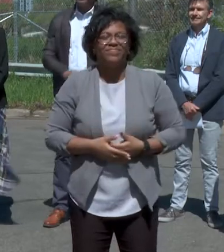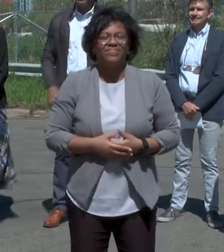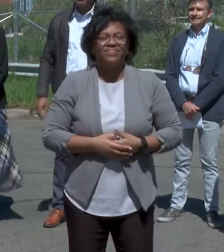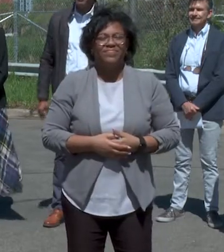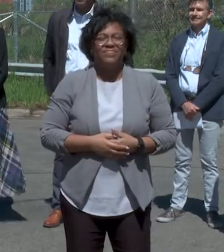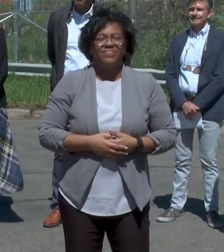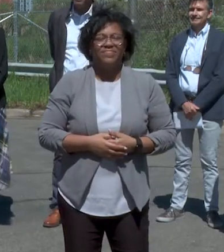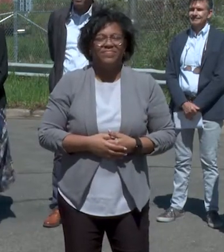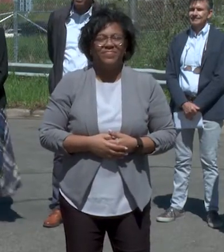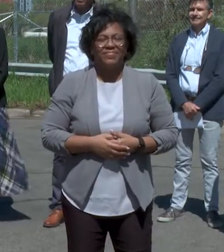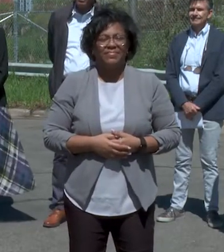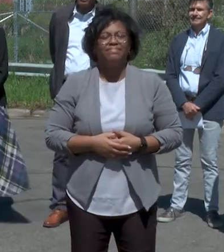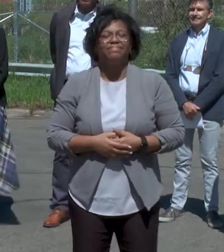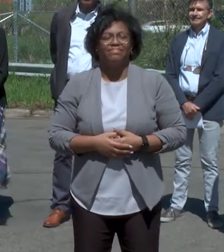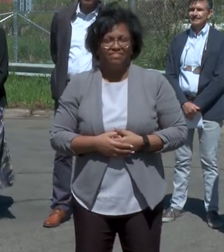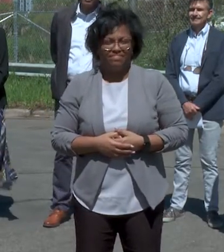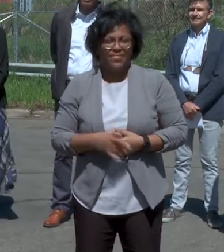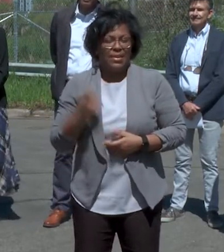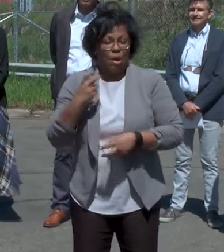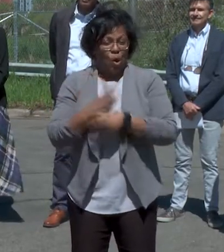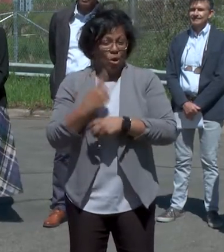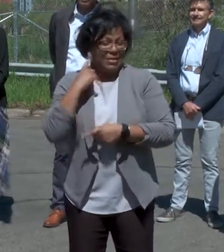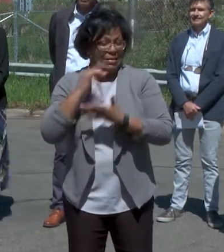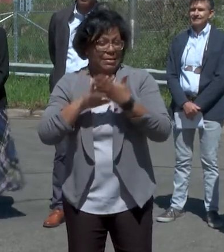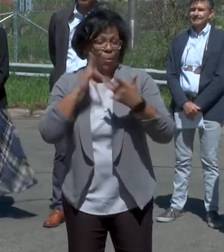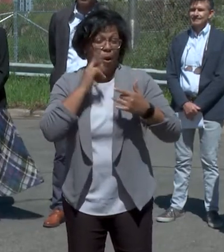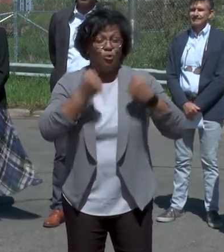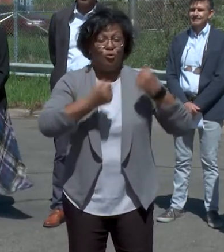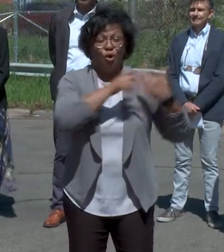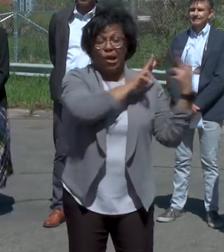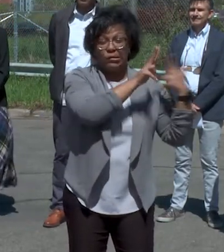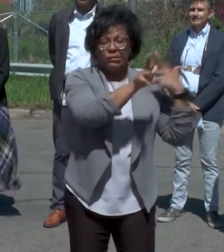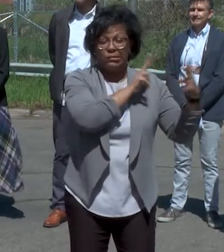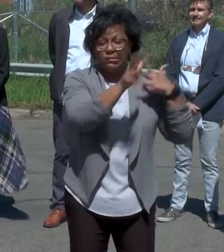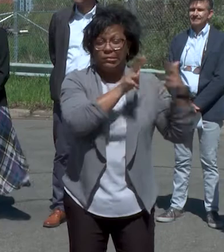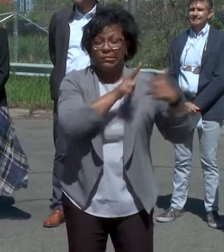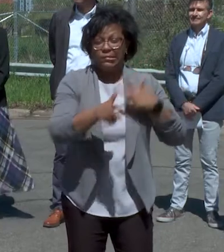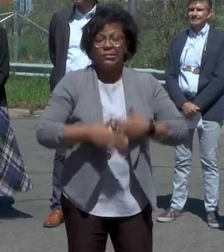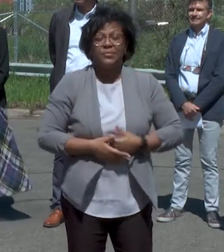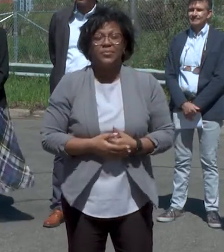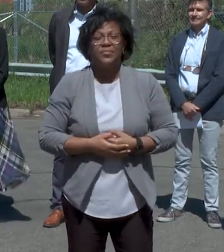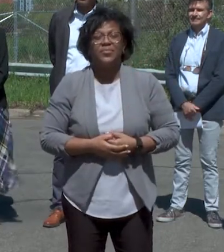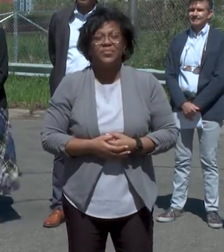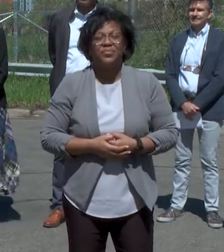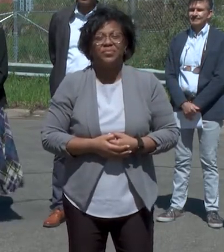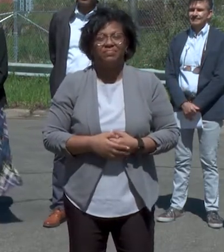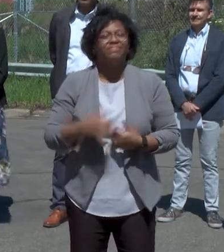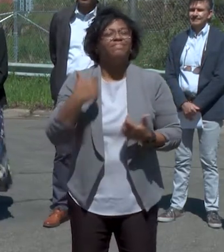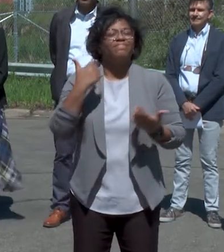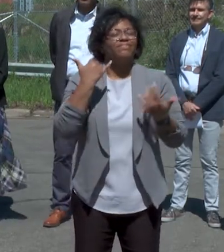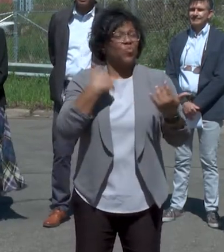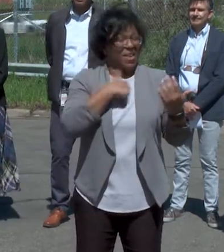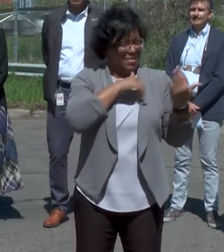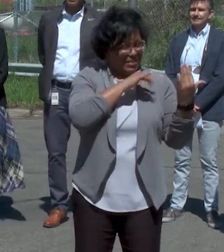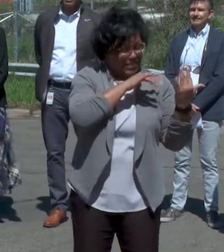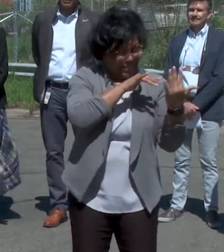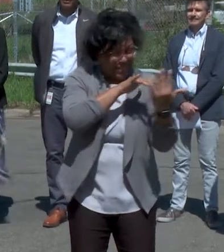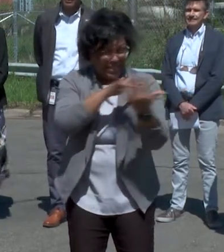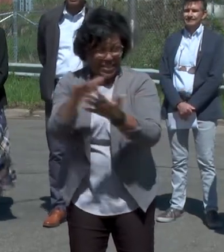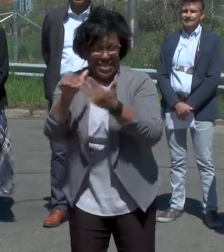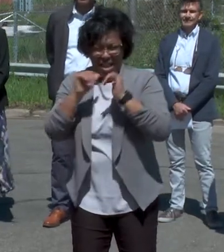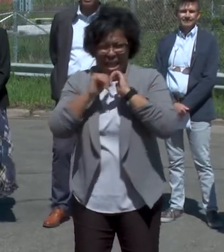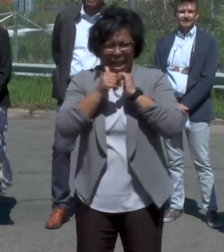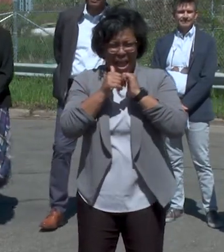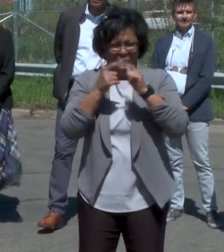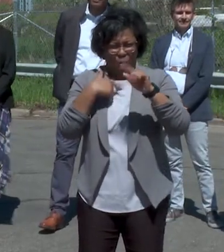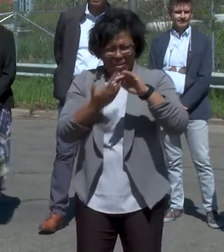a fleet transition study for adding more hybrid and electric vehicles, and by clean energy